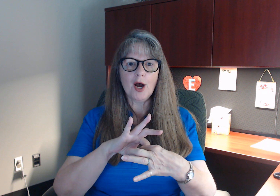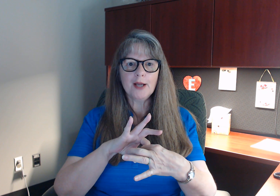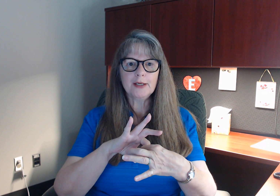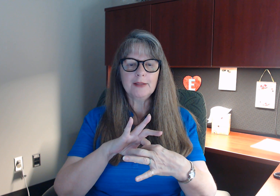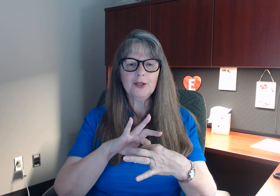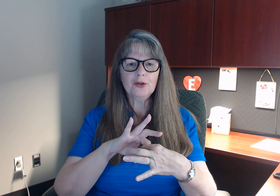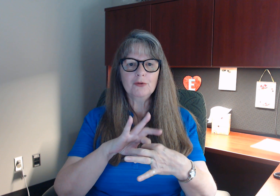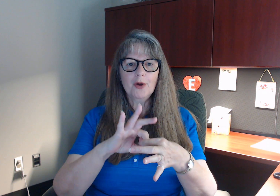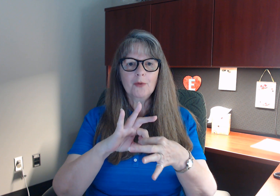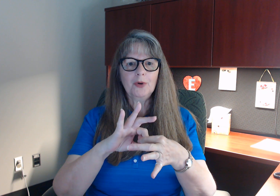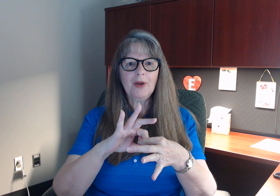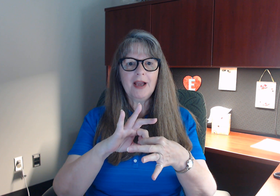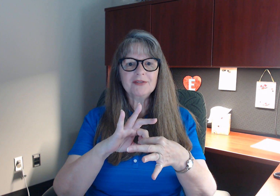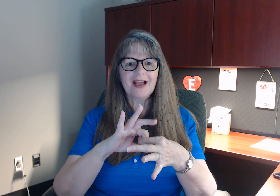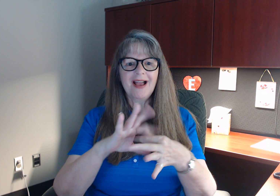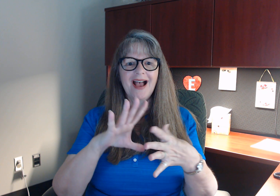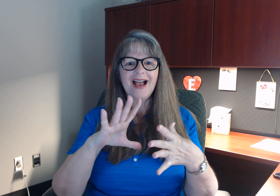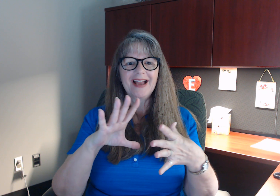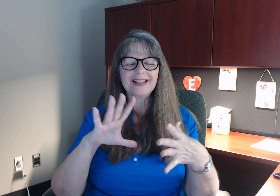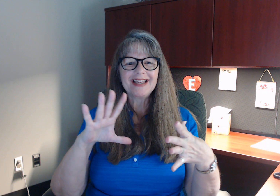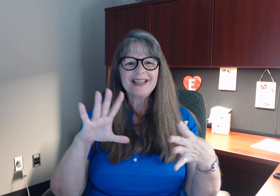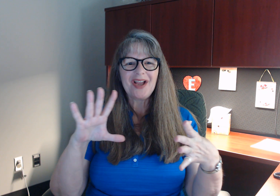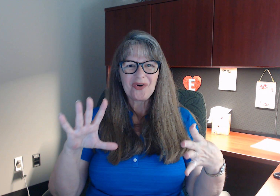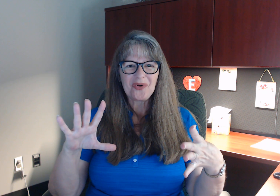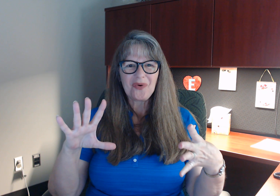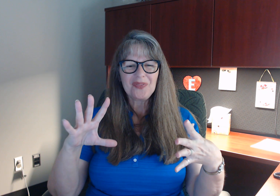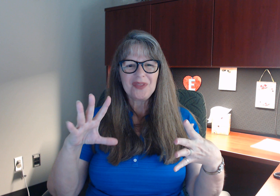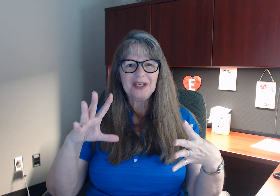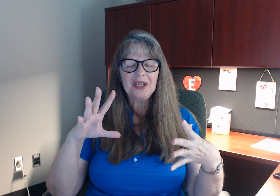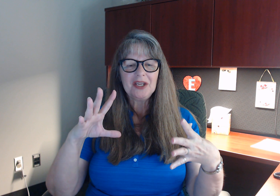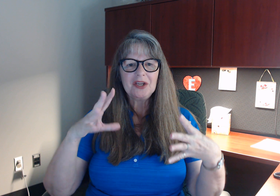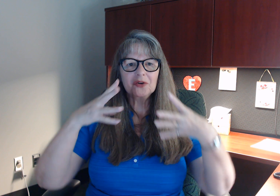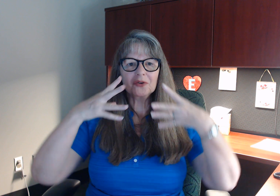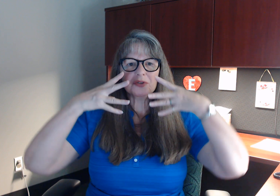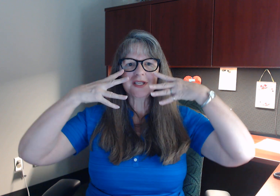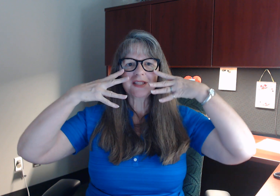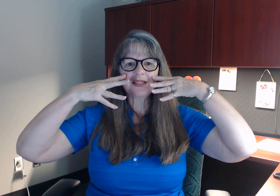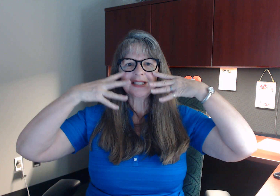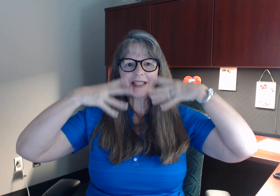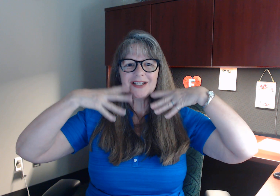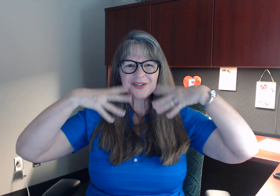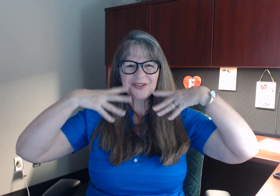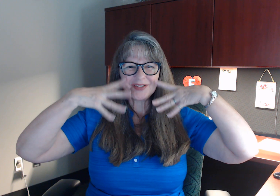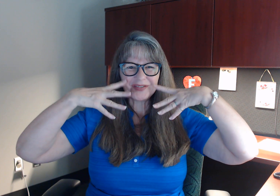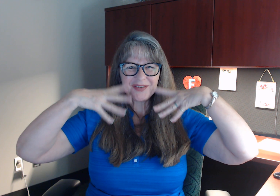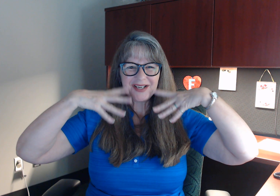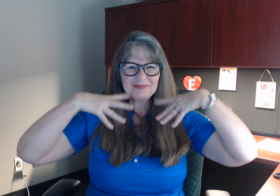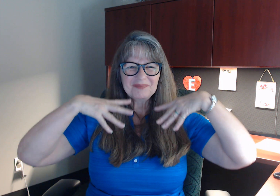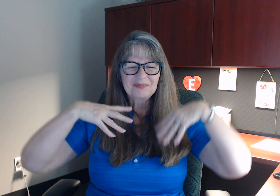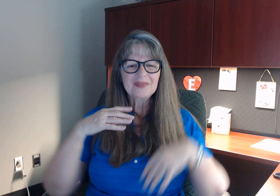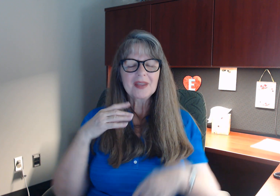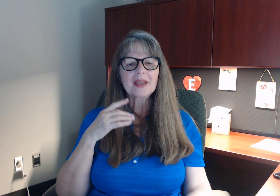bond, and then when you have to let go, then here's the tears,